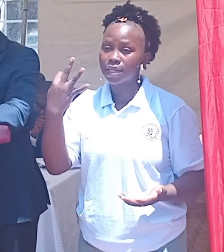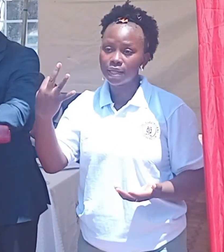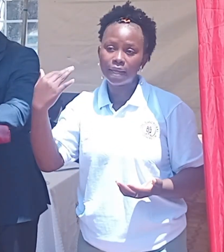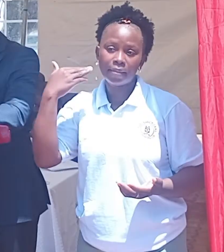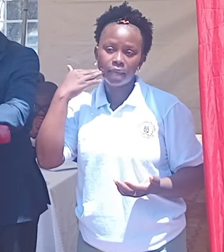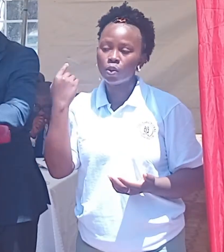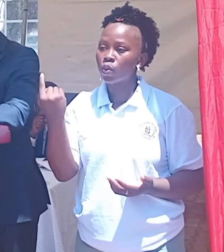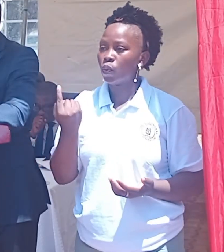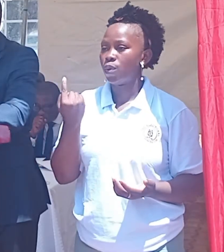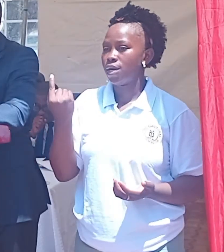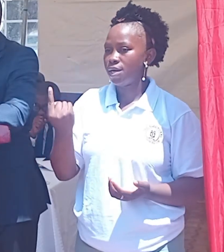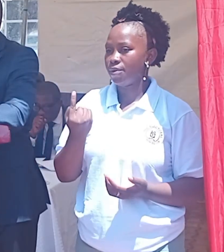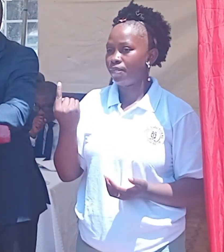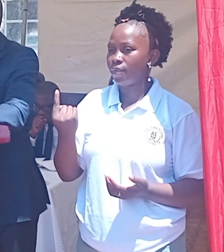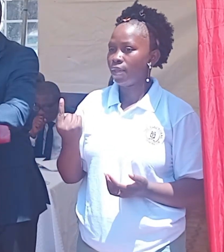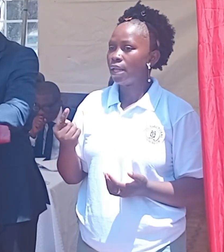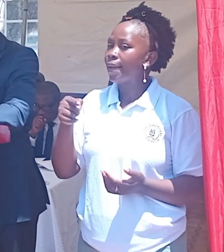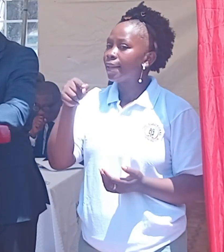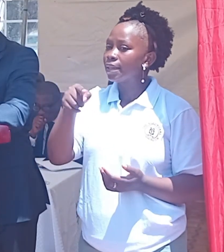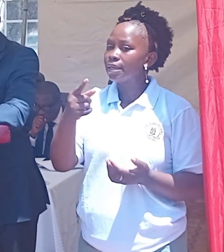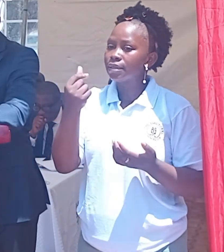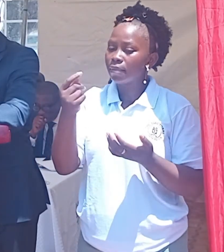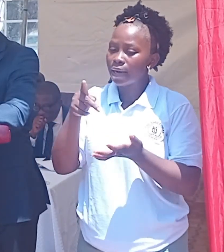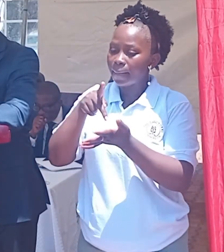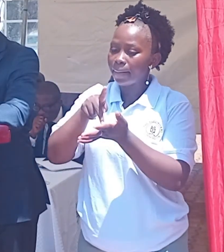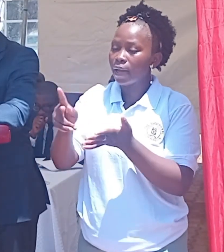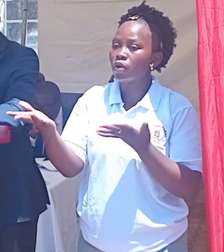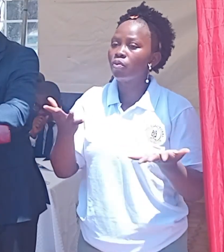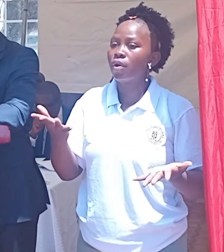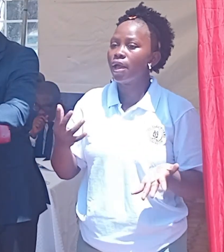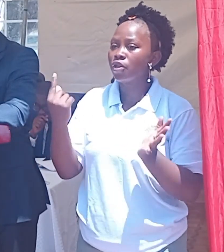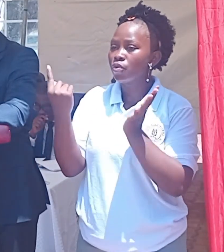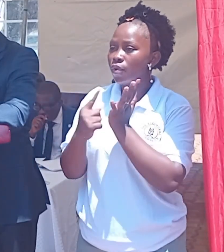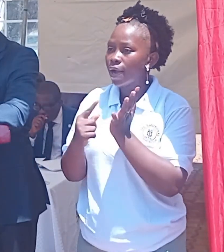only, which shall be paid to the Uganda